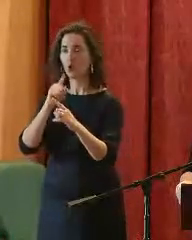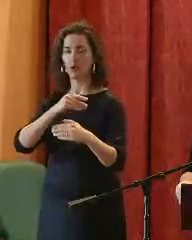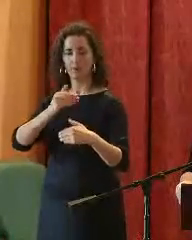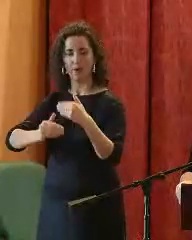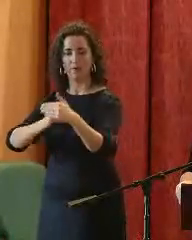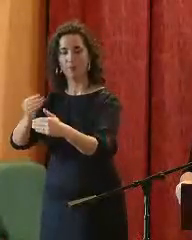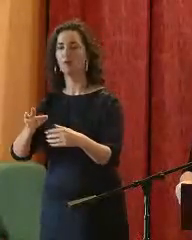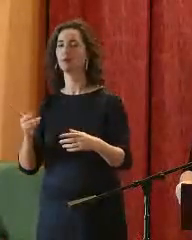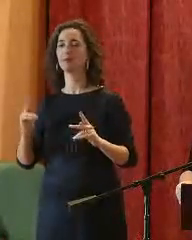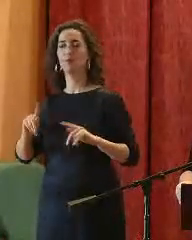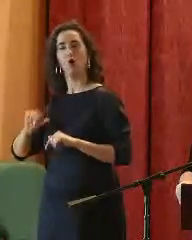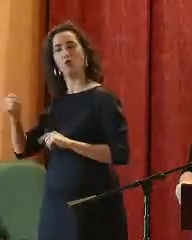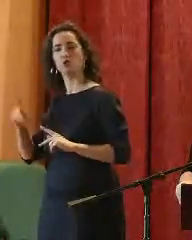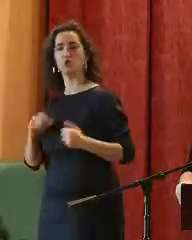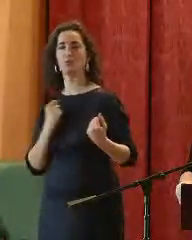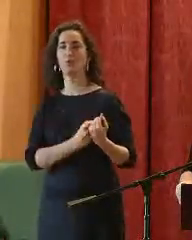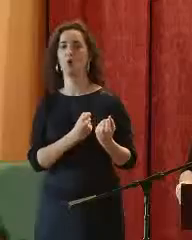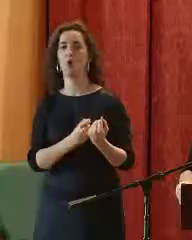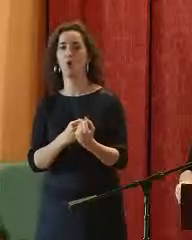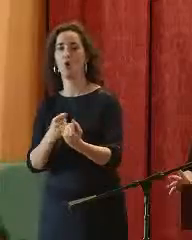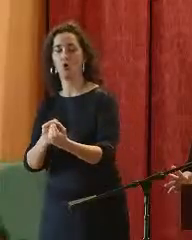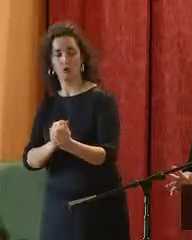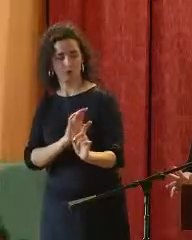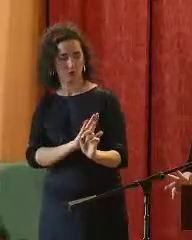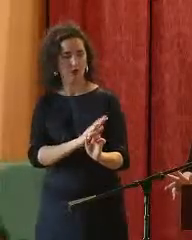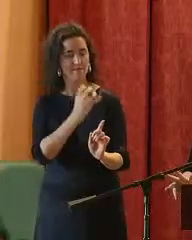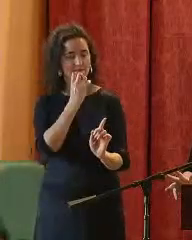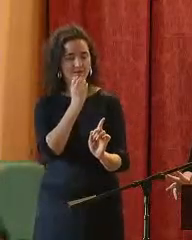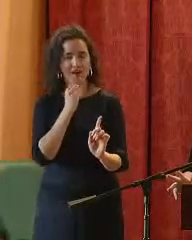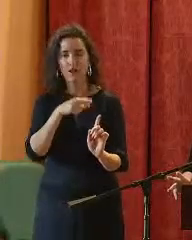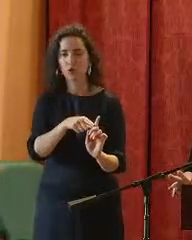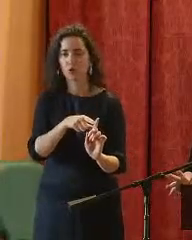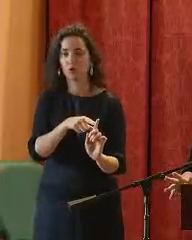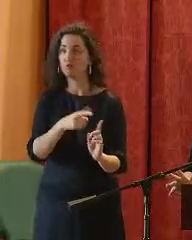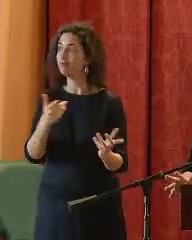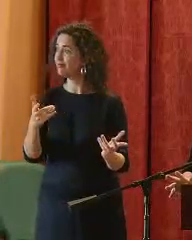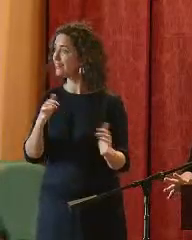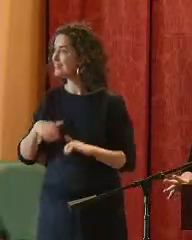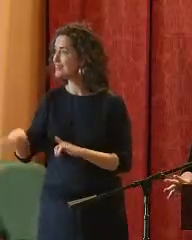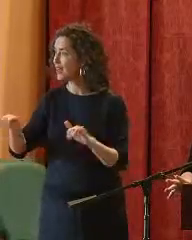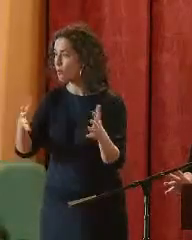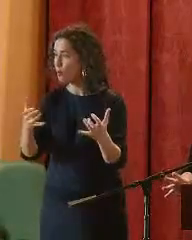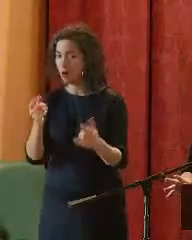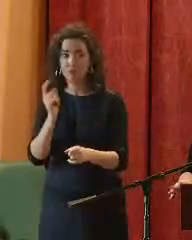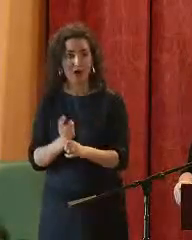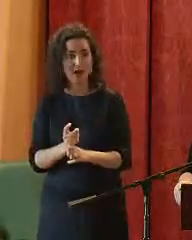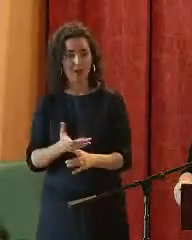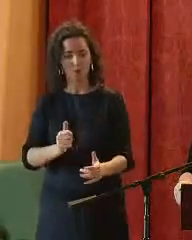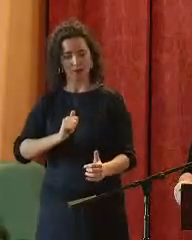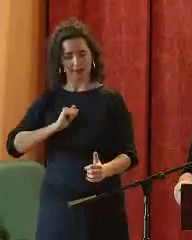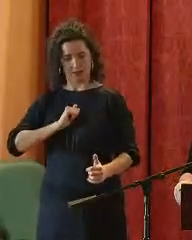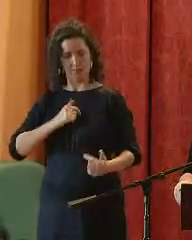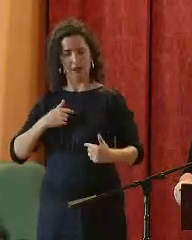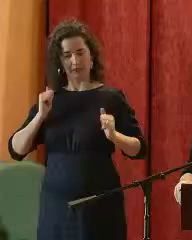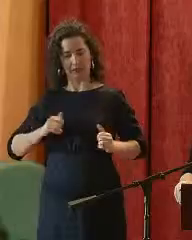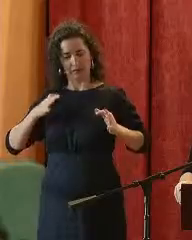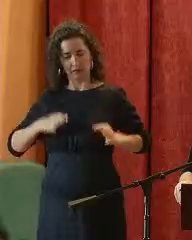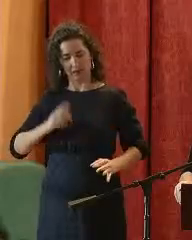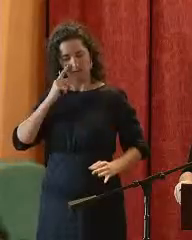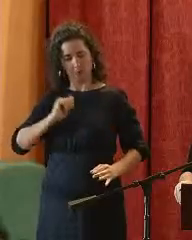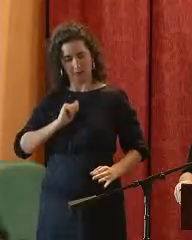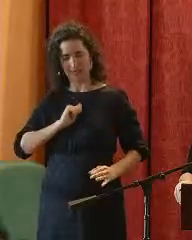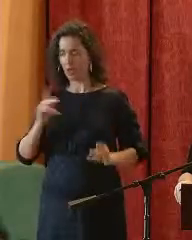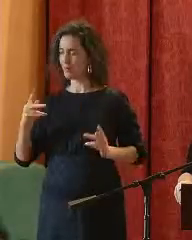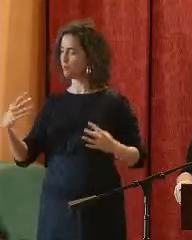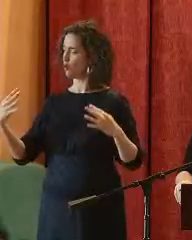are supported and valued. And who doesn't want that, right? Don't we all want self-determination and to be valued?